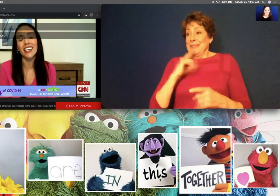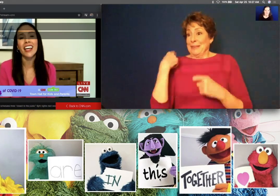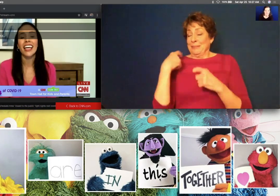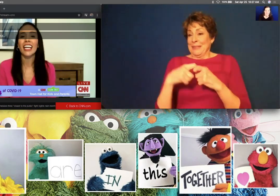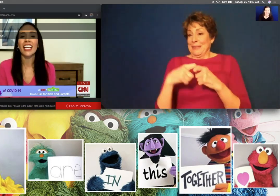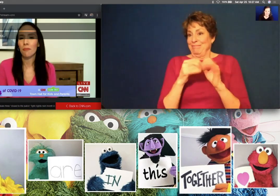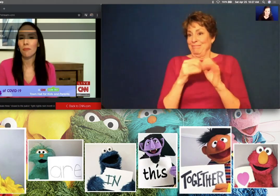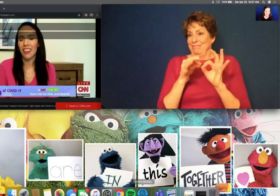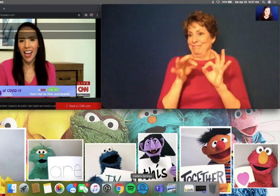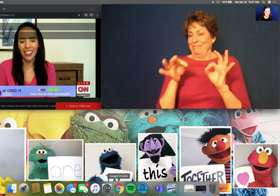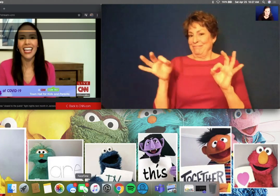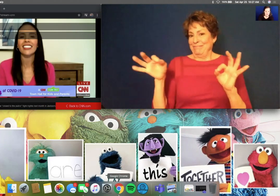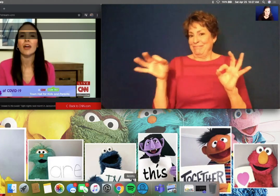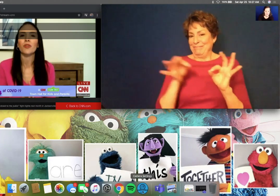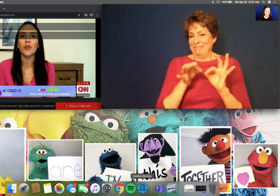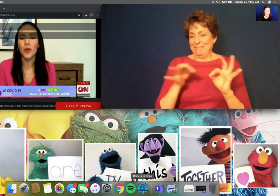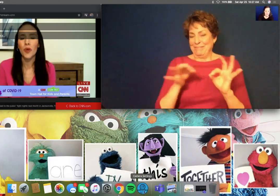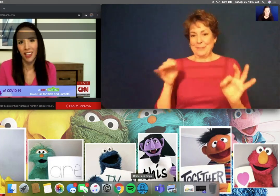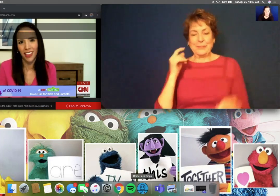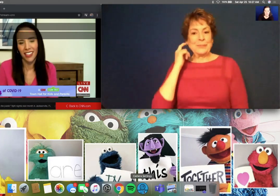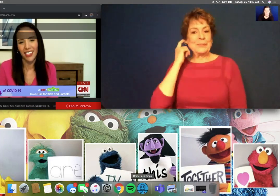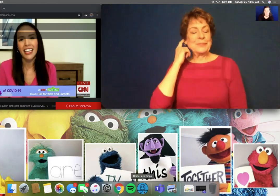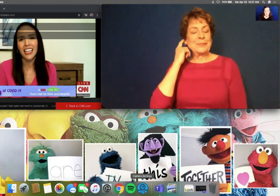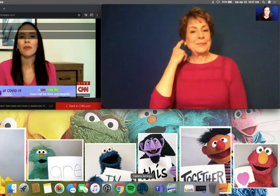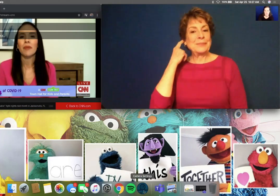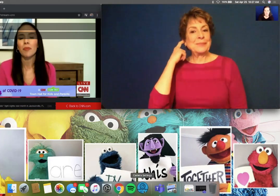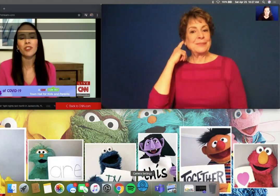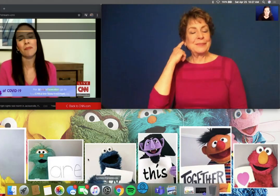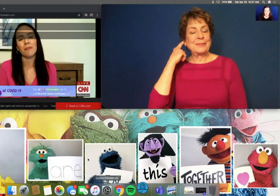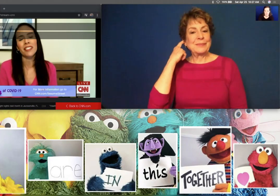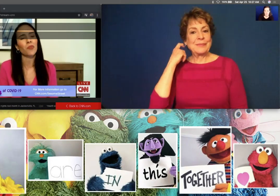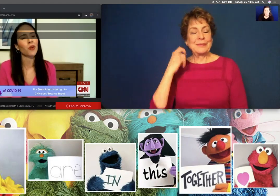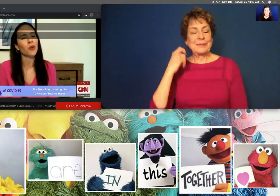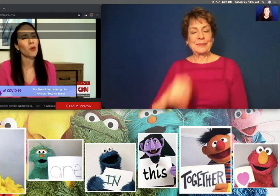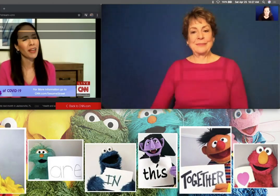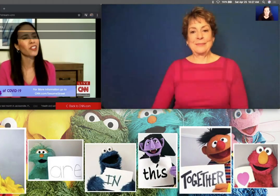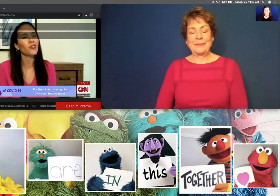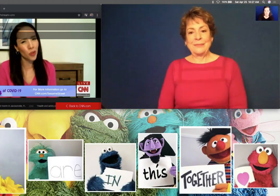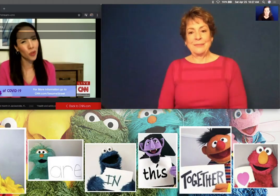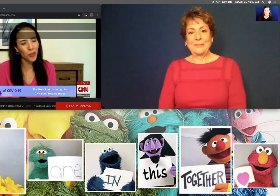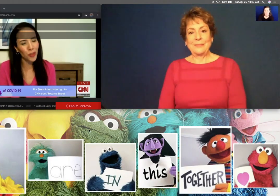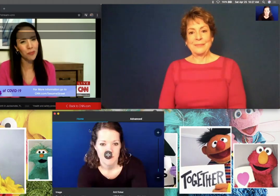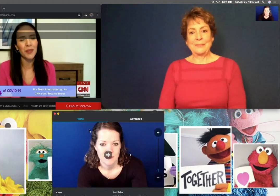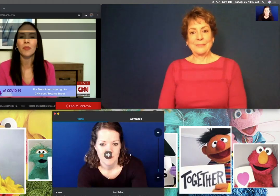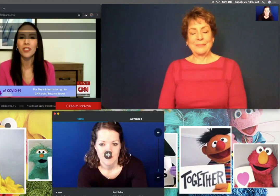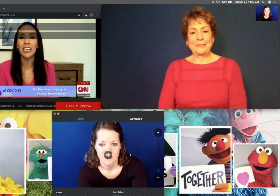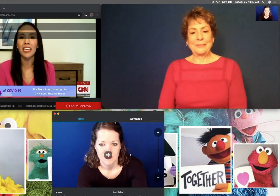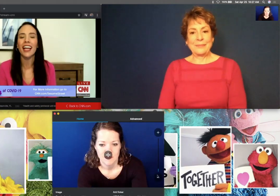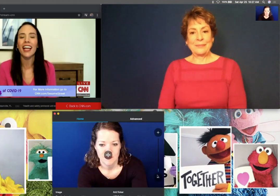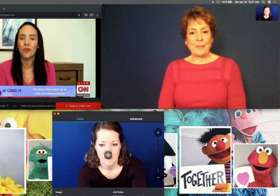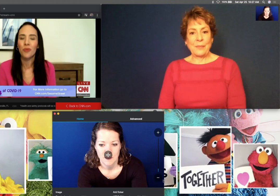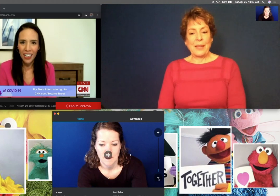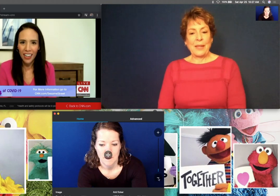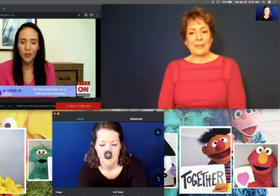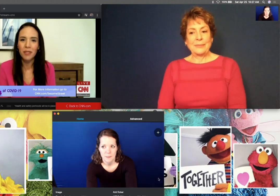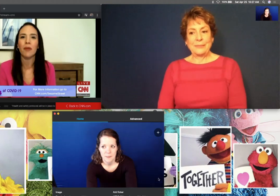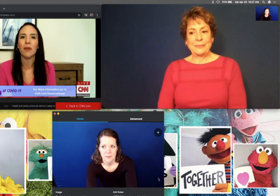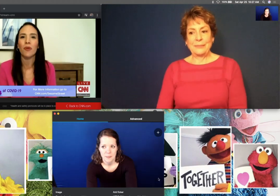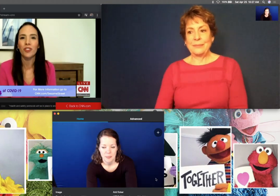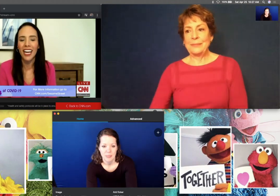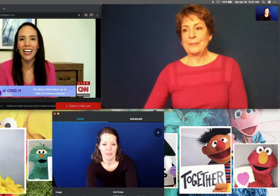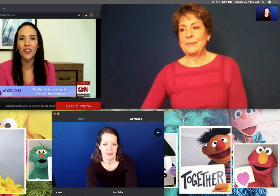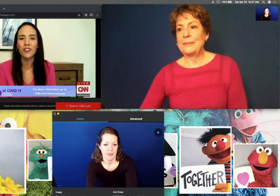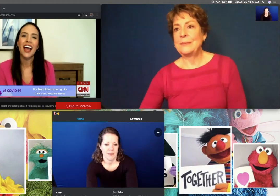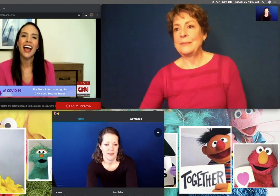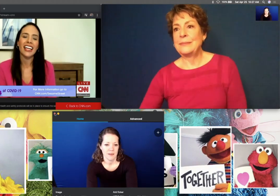Erica. Gracias. A todas las familias latinas que nos escuchan esta mañana les quiero decir que los pediatras estamos con